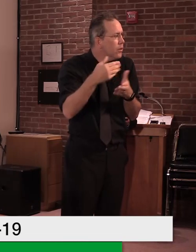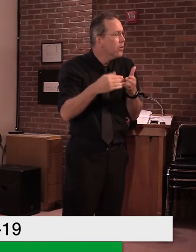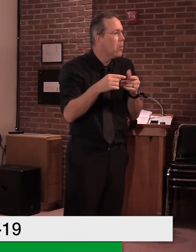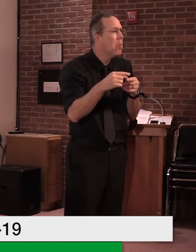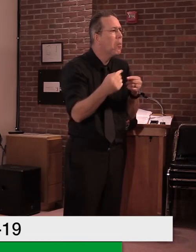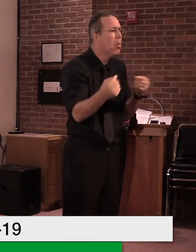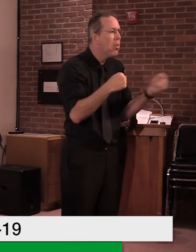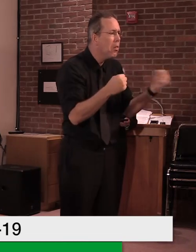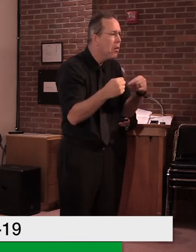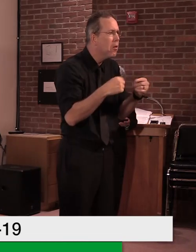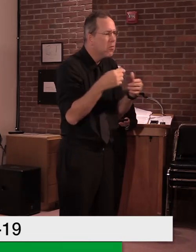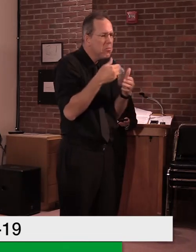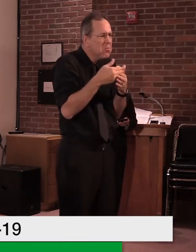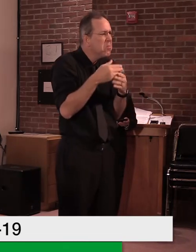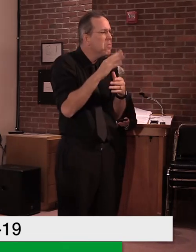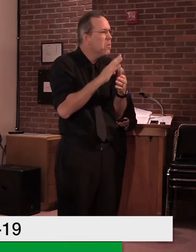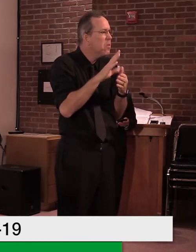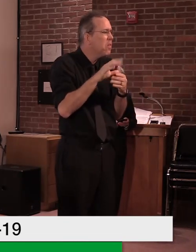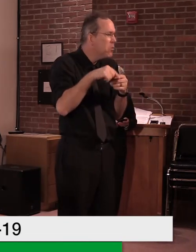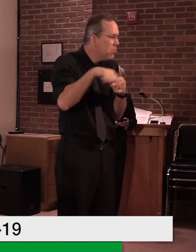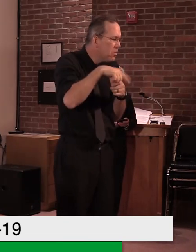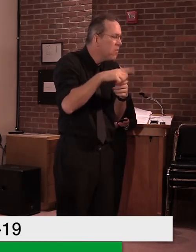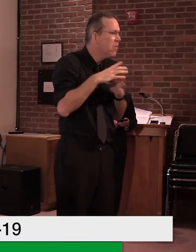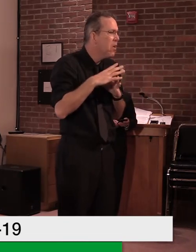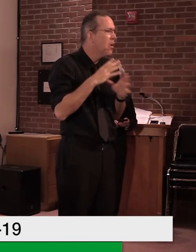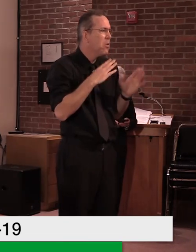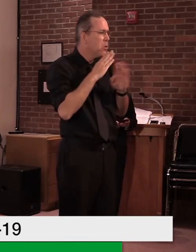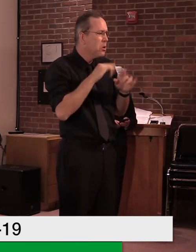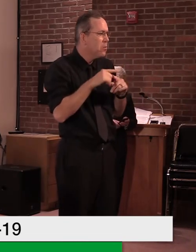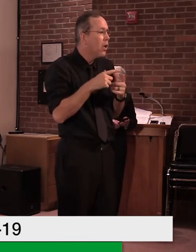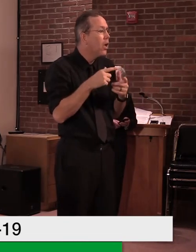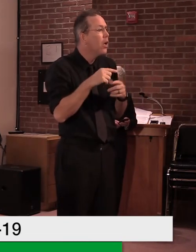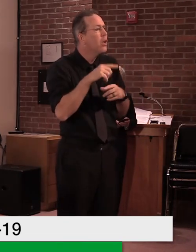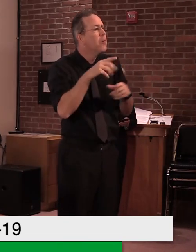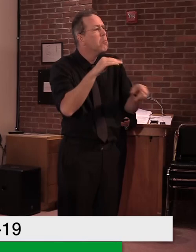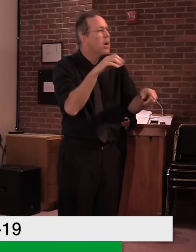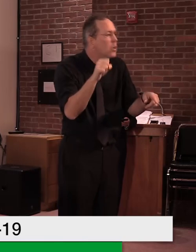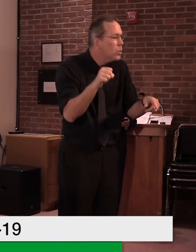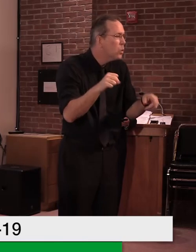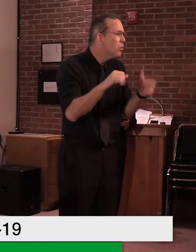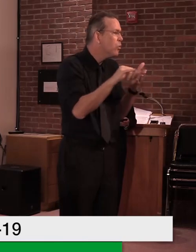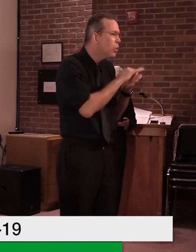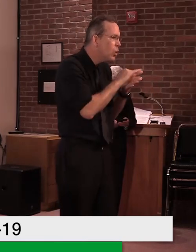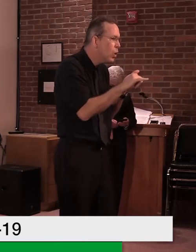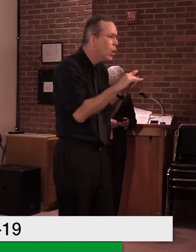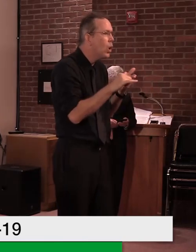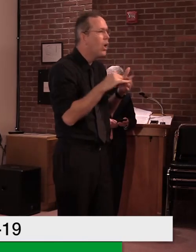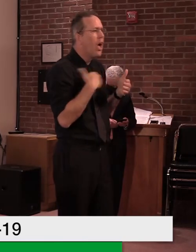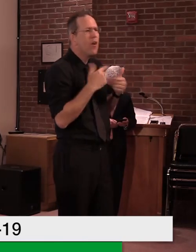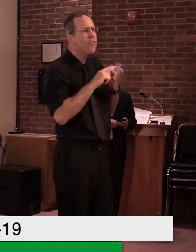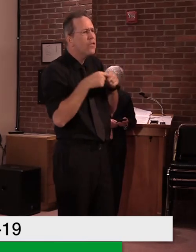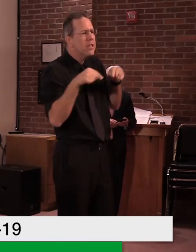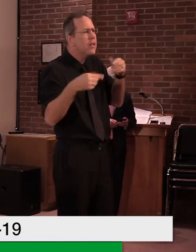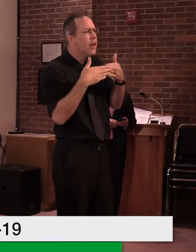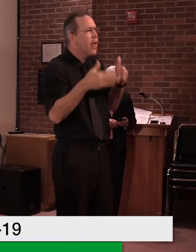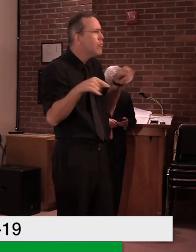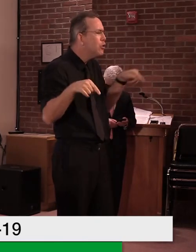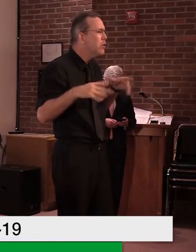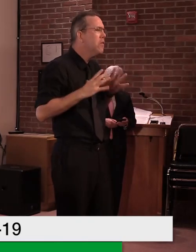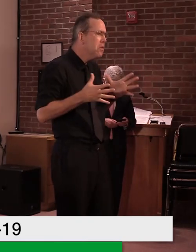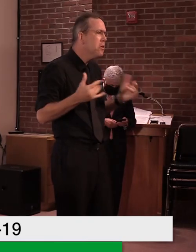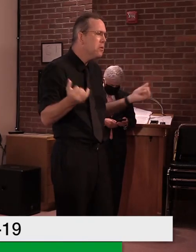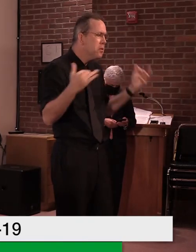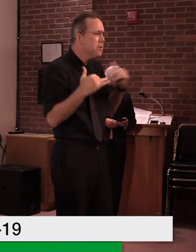friends in Massachusetts and New York and so forth. Their numbers are still good. So we're still in good